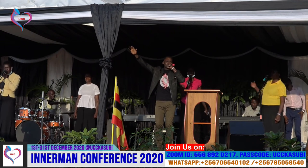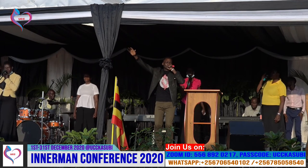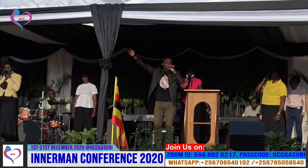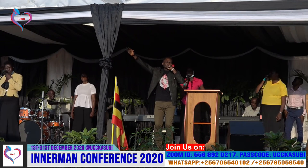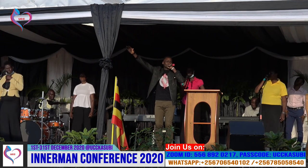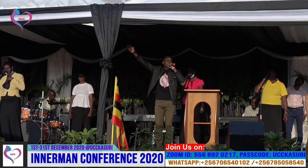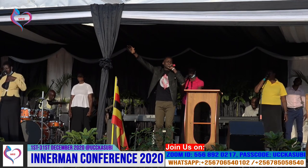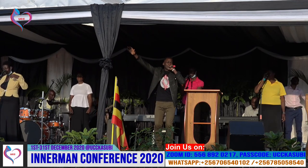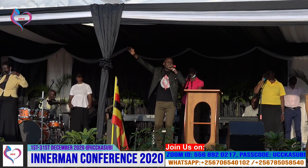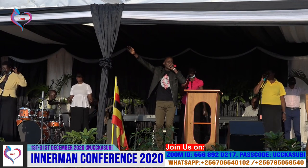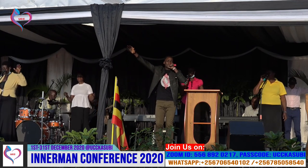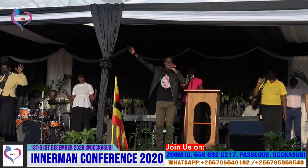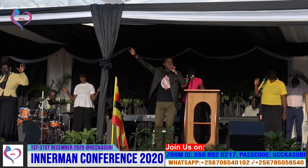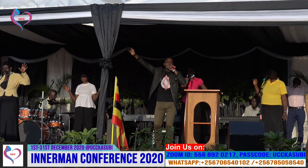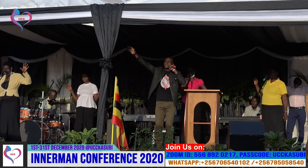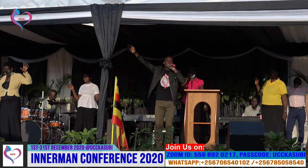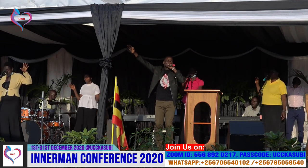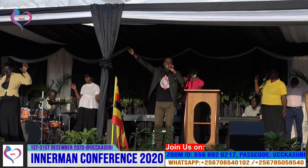Emi kono ngoji musiza jari